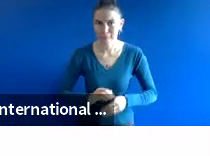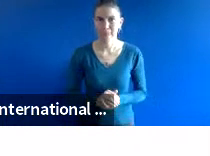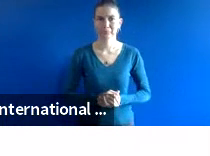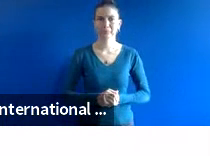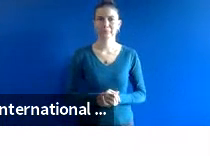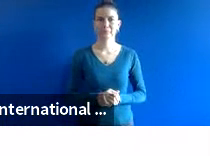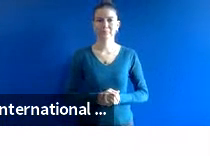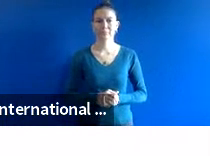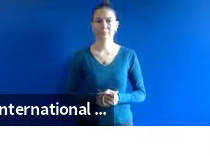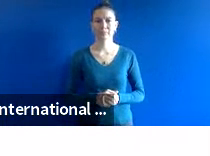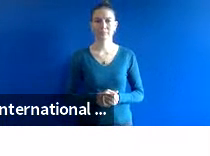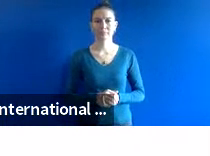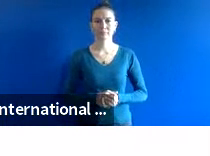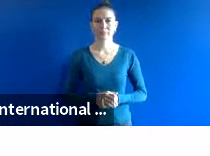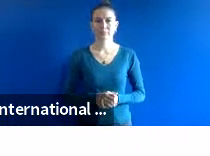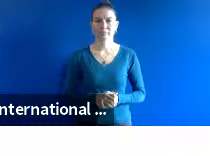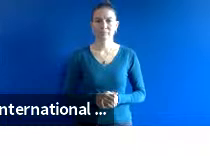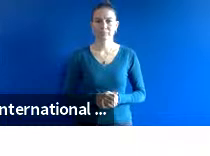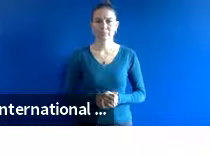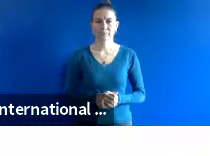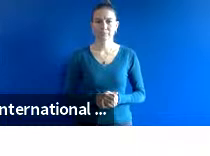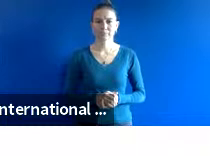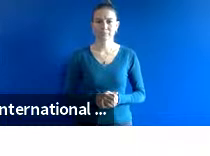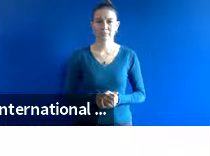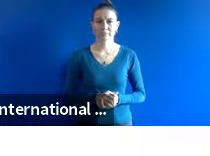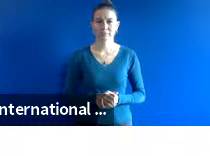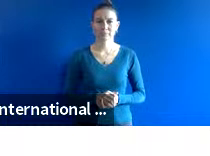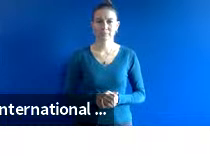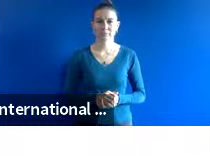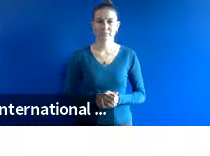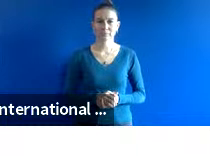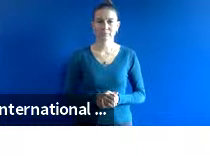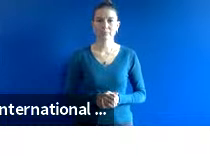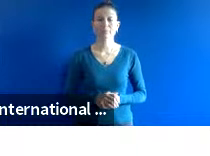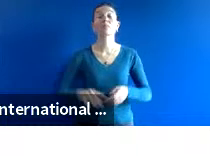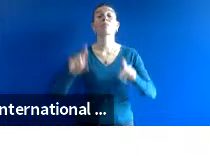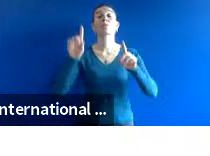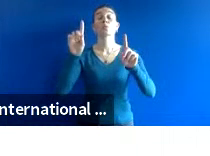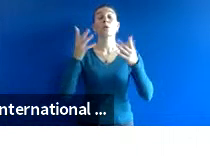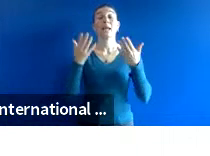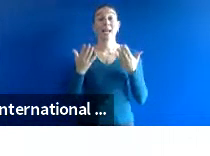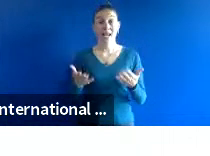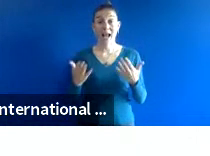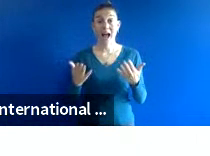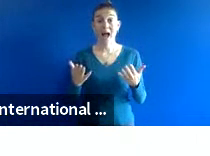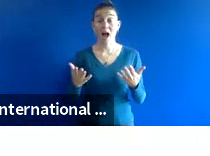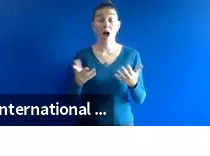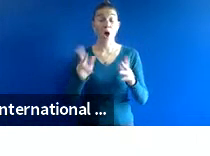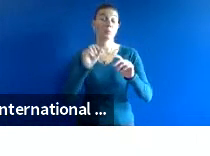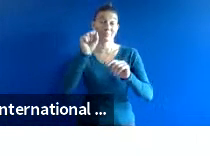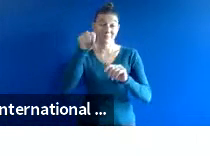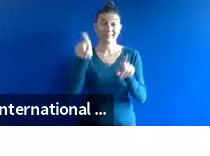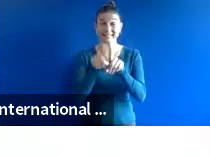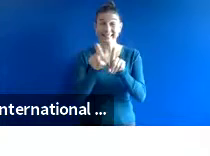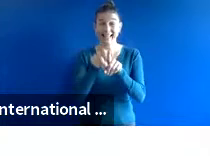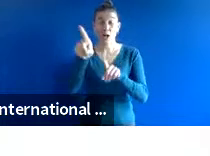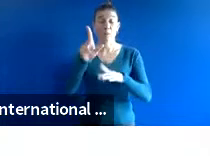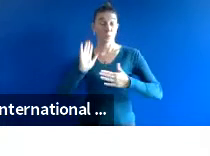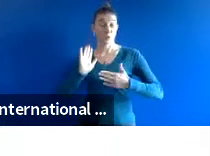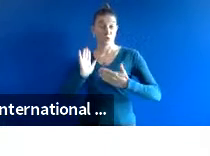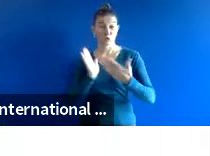One of our recommendations here is that a broad dialogue and collaboration between different services needs to take place,